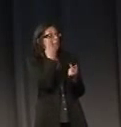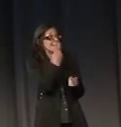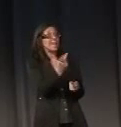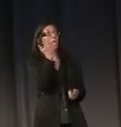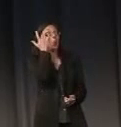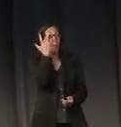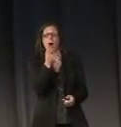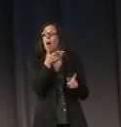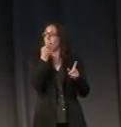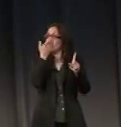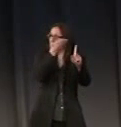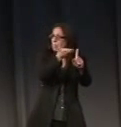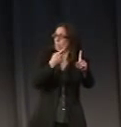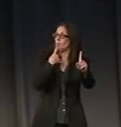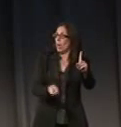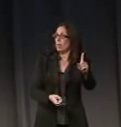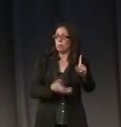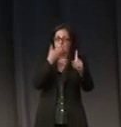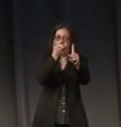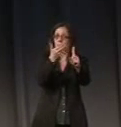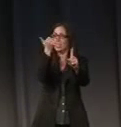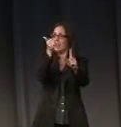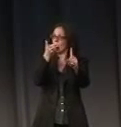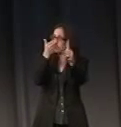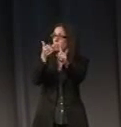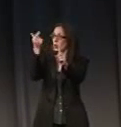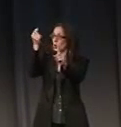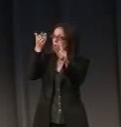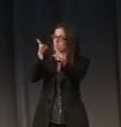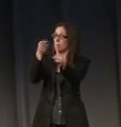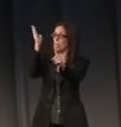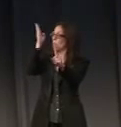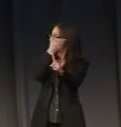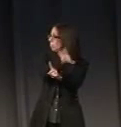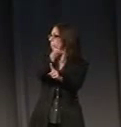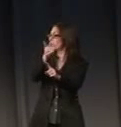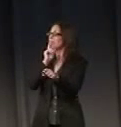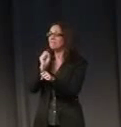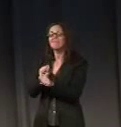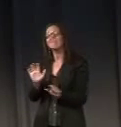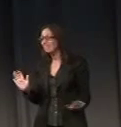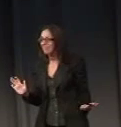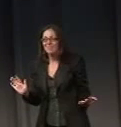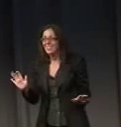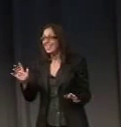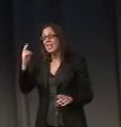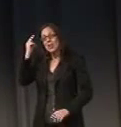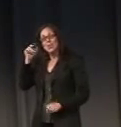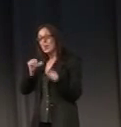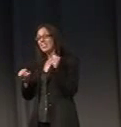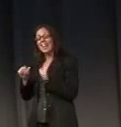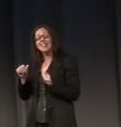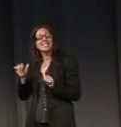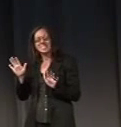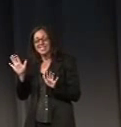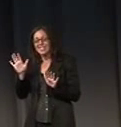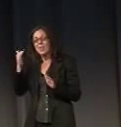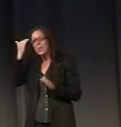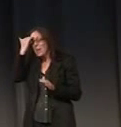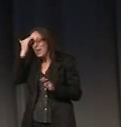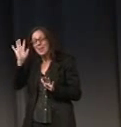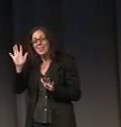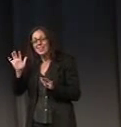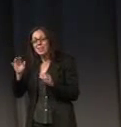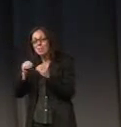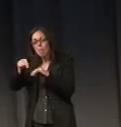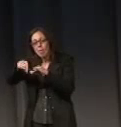be out there in the world. And this really is the challenge that neuroscience faces, which is to understand that your